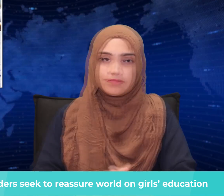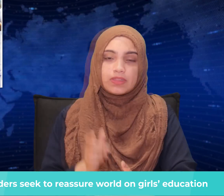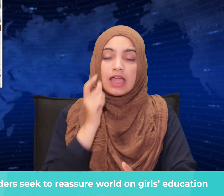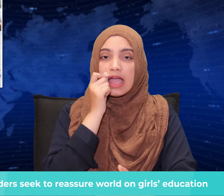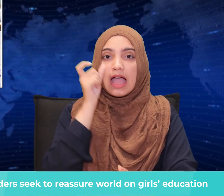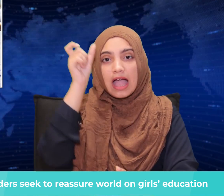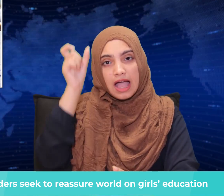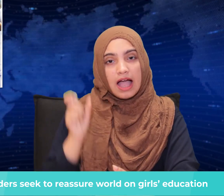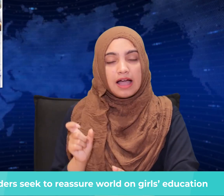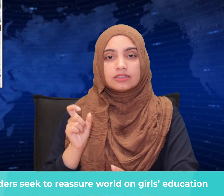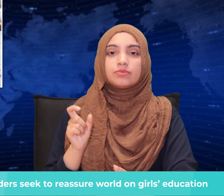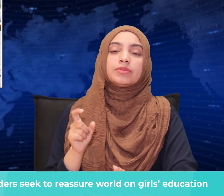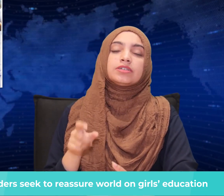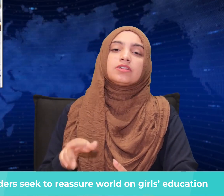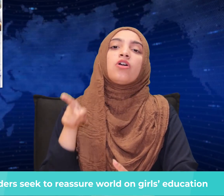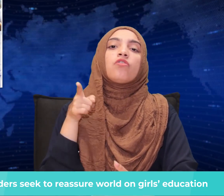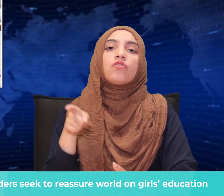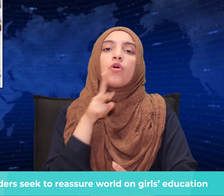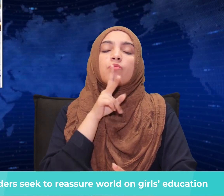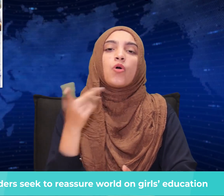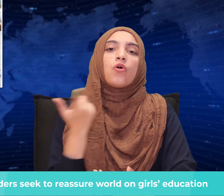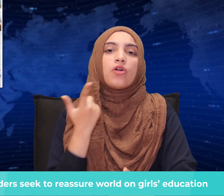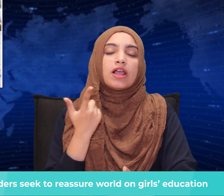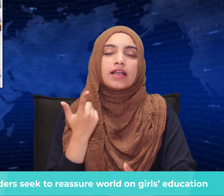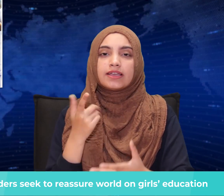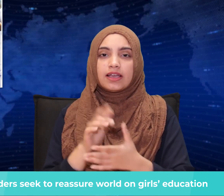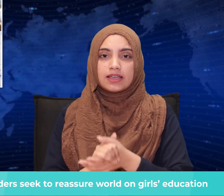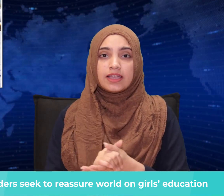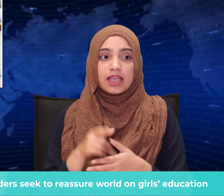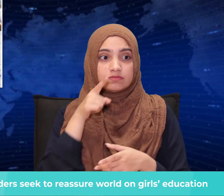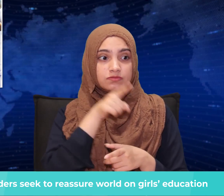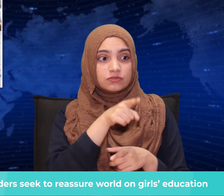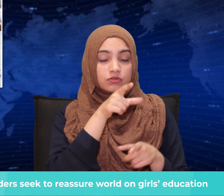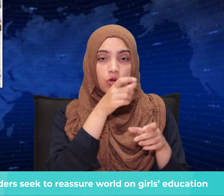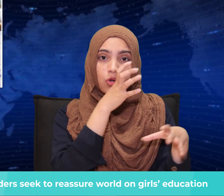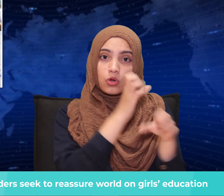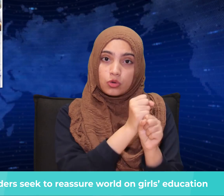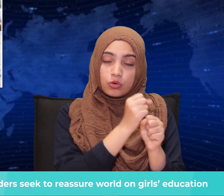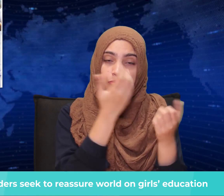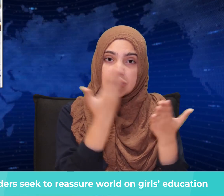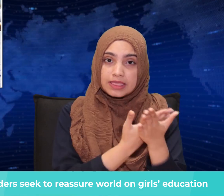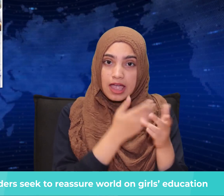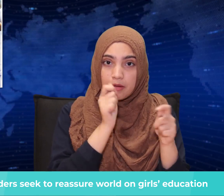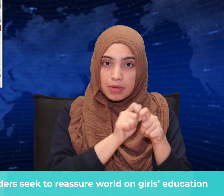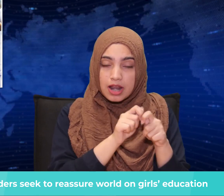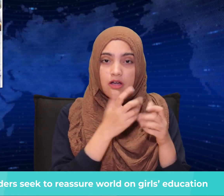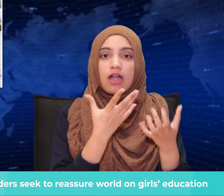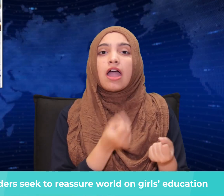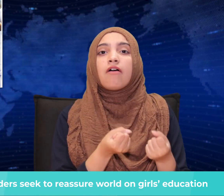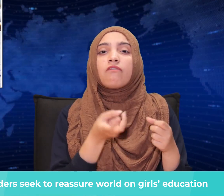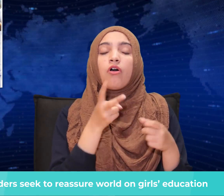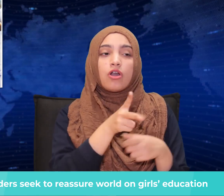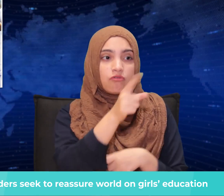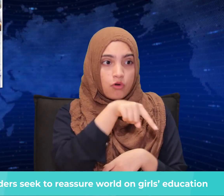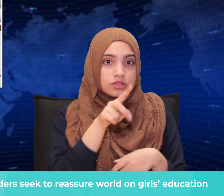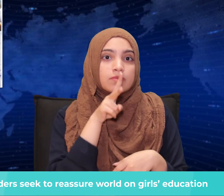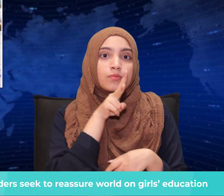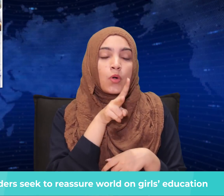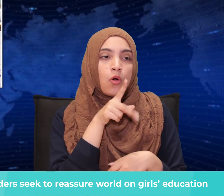Maulvi Lutfullah said, if the leaders of the Panjshir resistance gave up the fight and turned themselves in, they